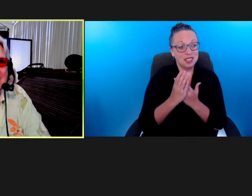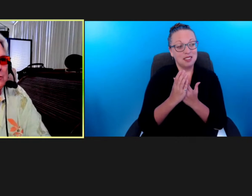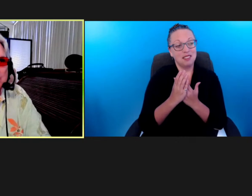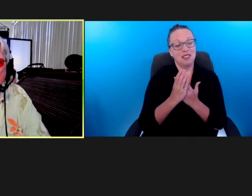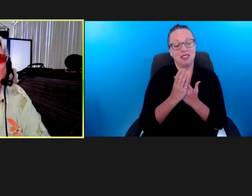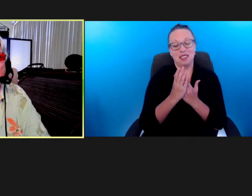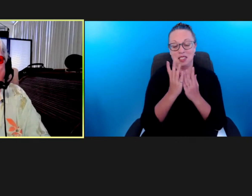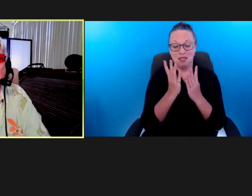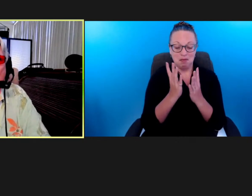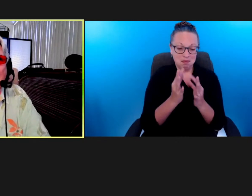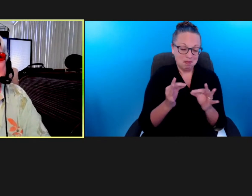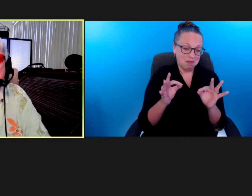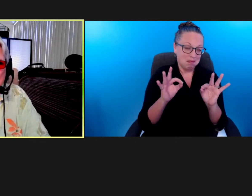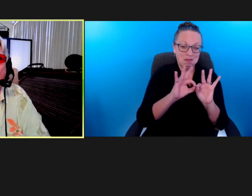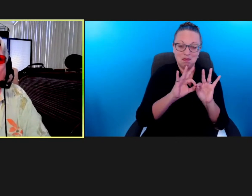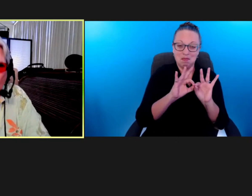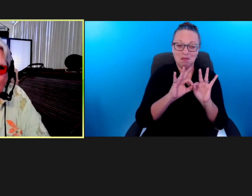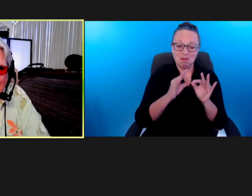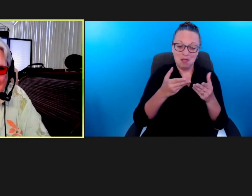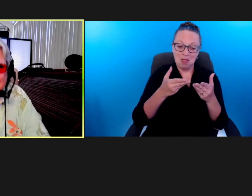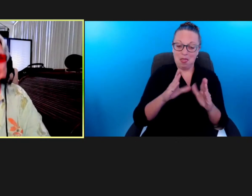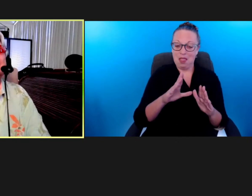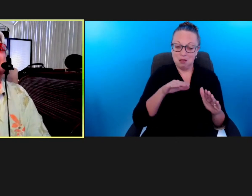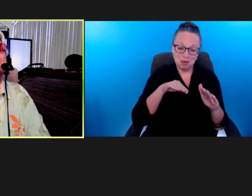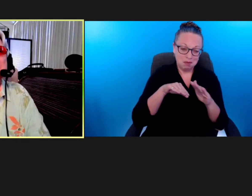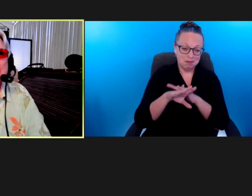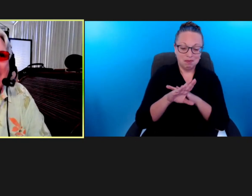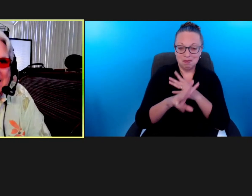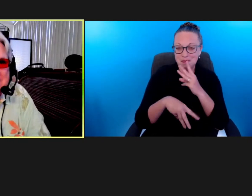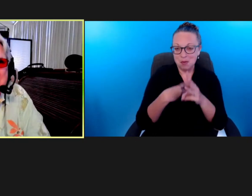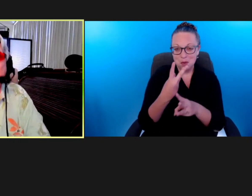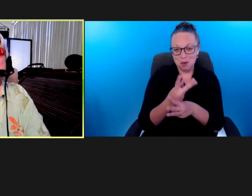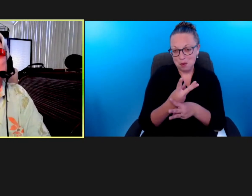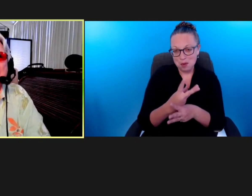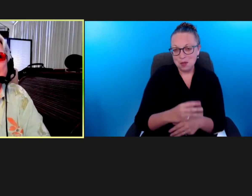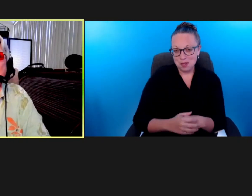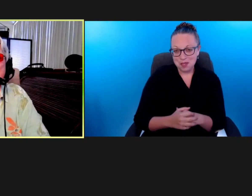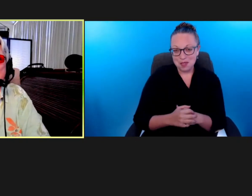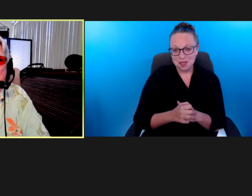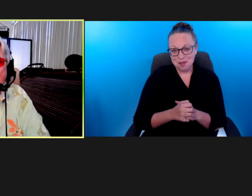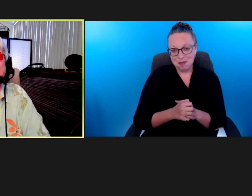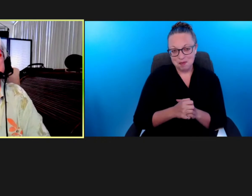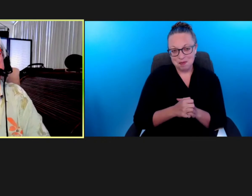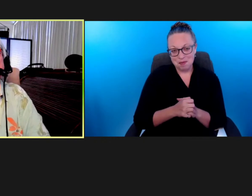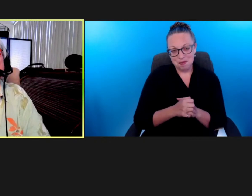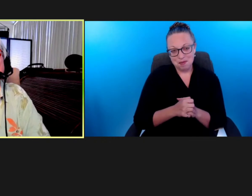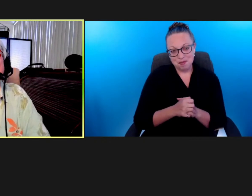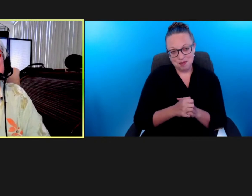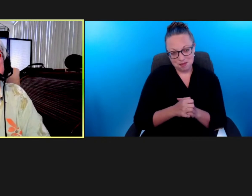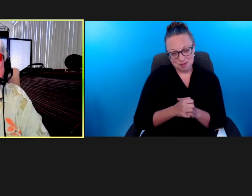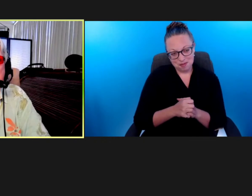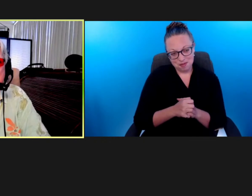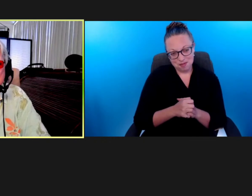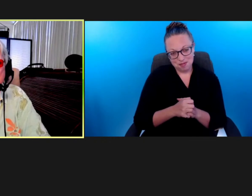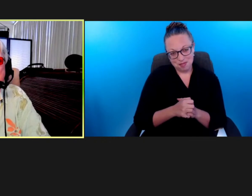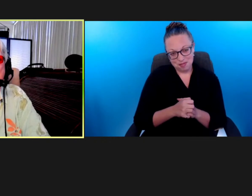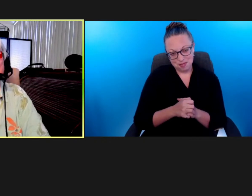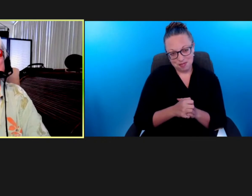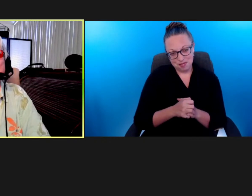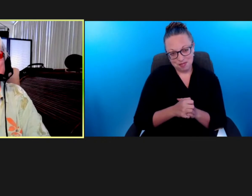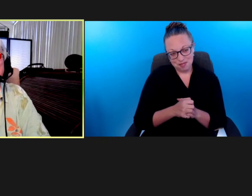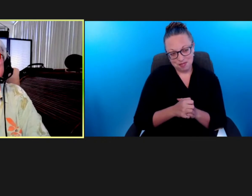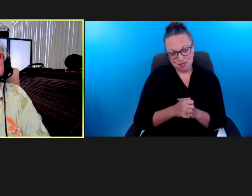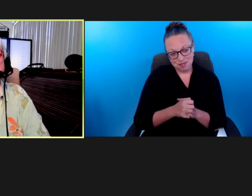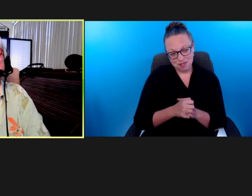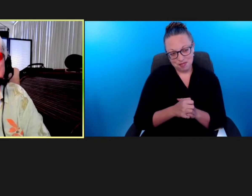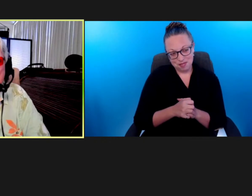the highway so AT moves wide. into a key. Oh, it's my ace, my ticket to ride. AT transforms into a car as it drives down the road and